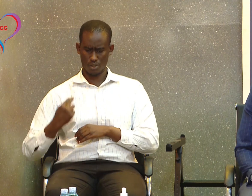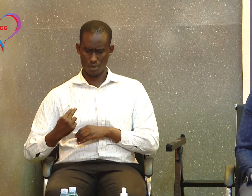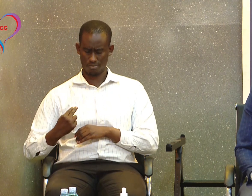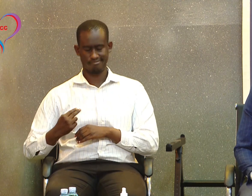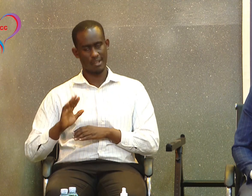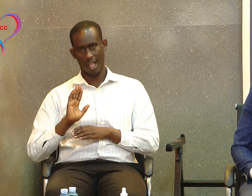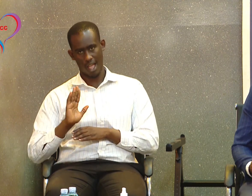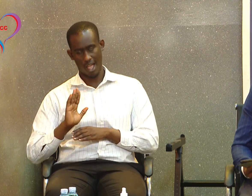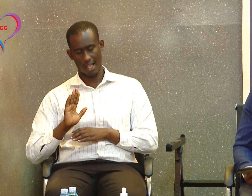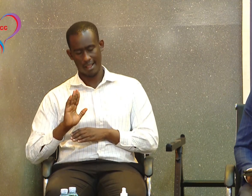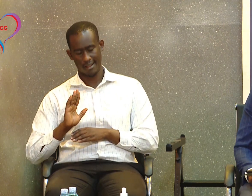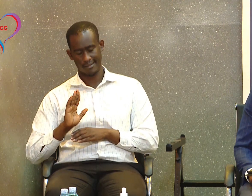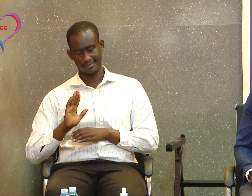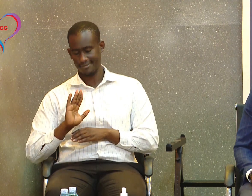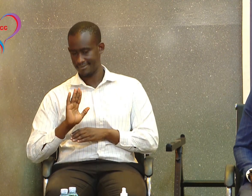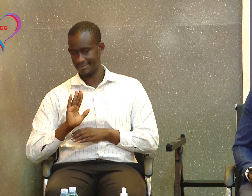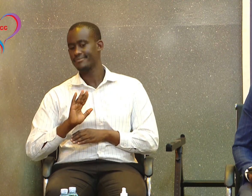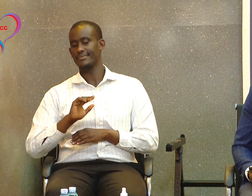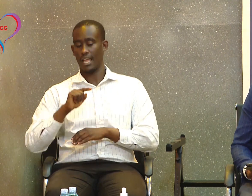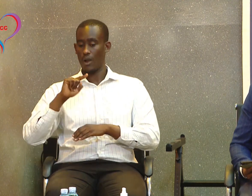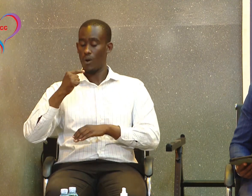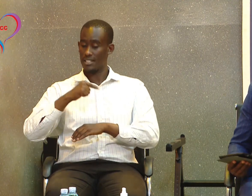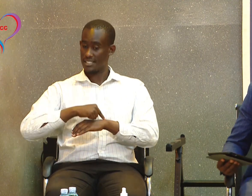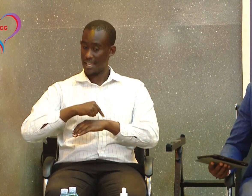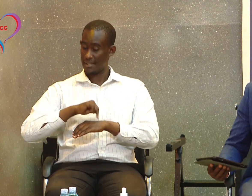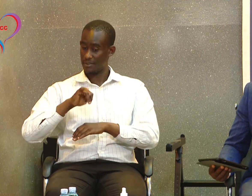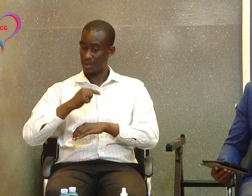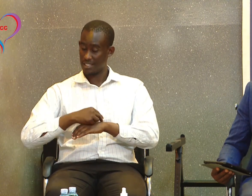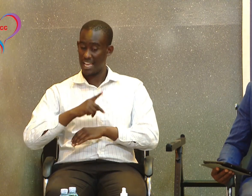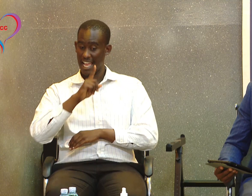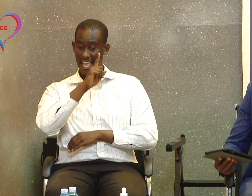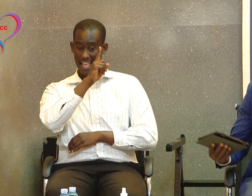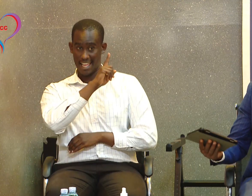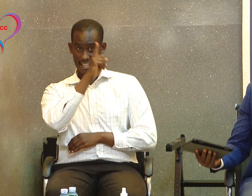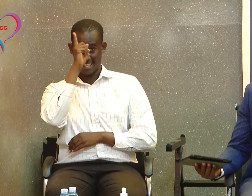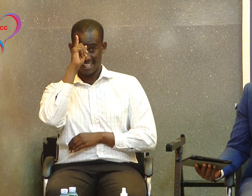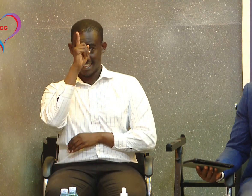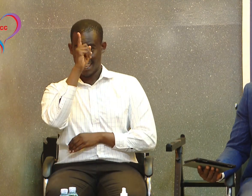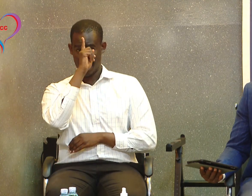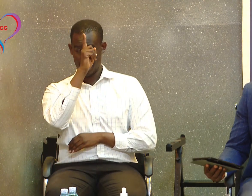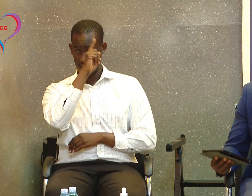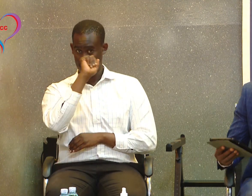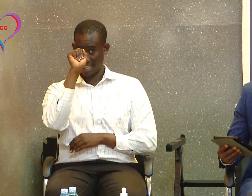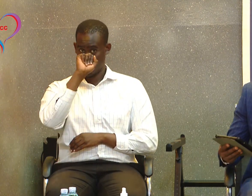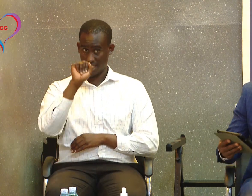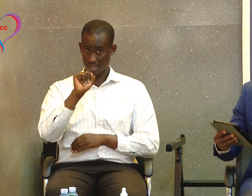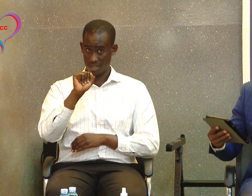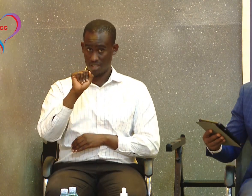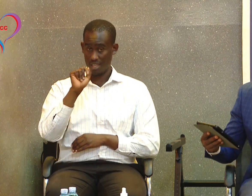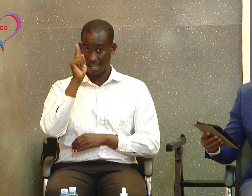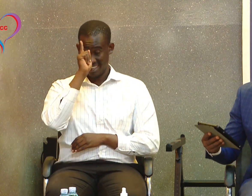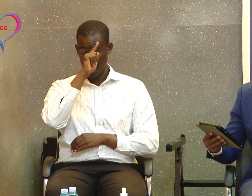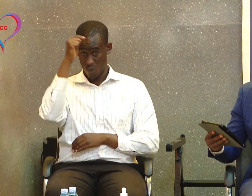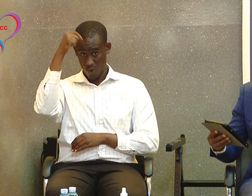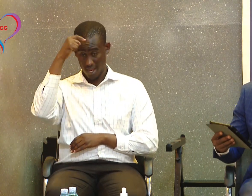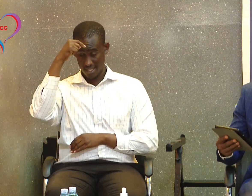Solomon said that the more you know the truth, the more you get pain. Truth is painful. Knowledge is painful. You get knowledge and you get